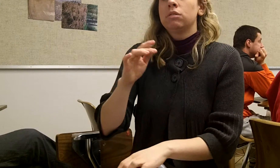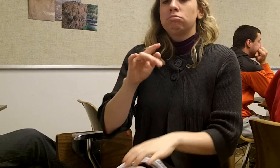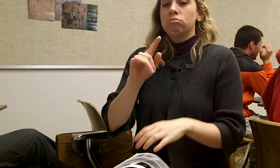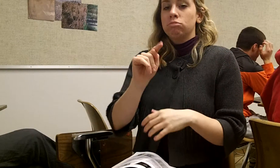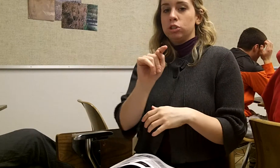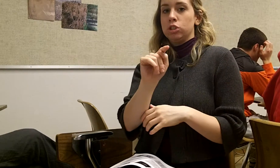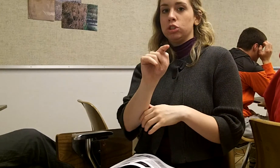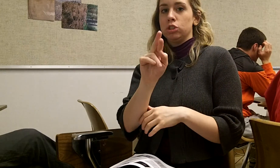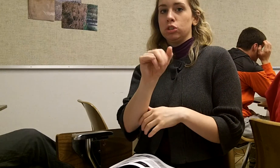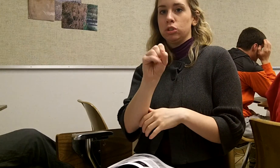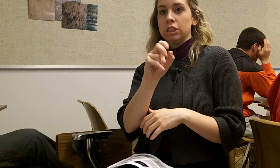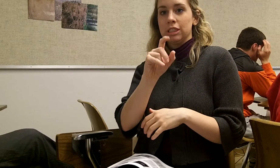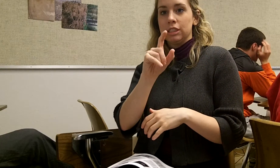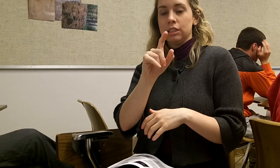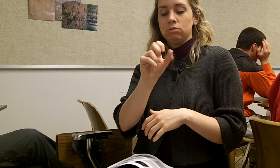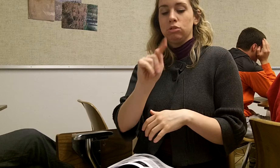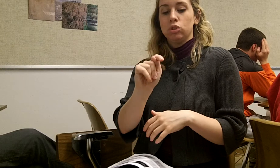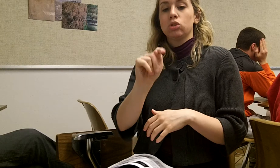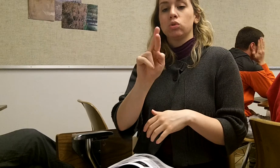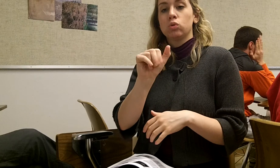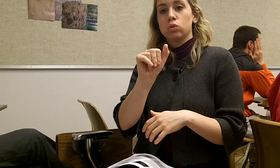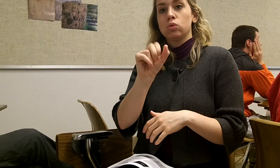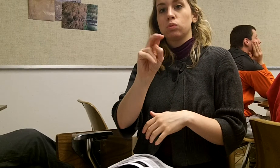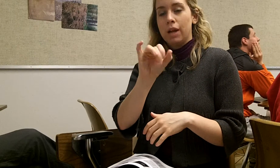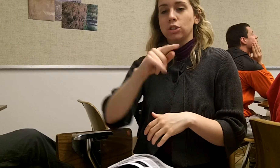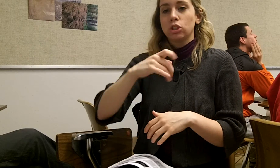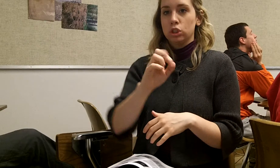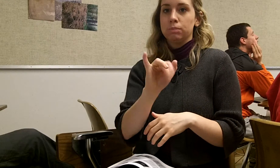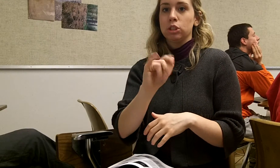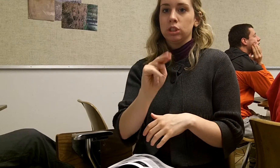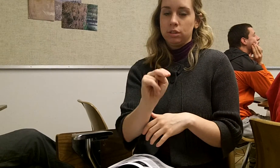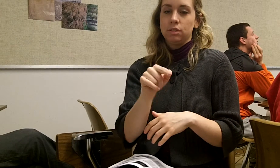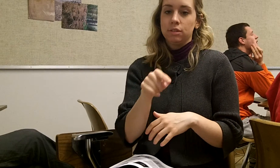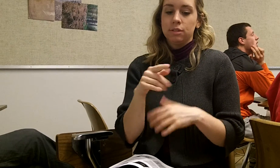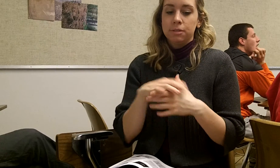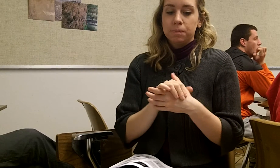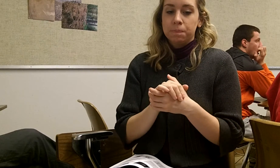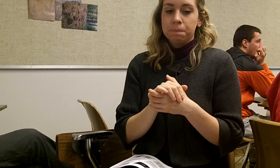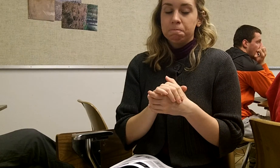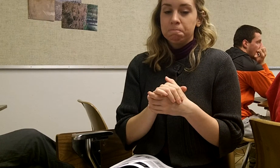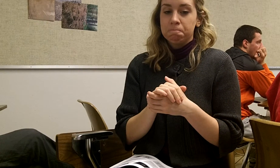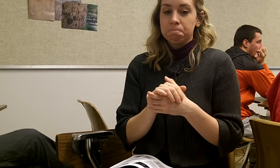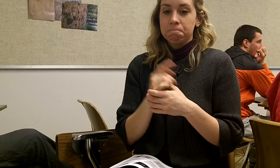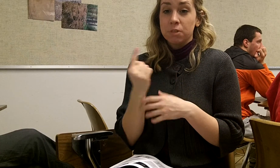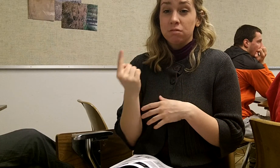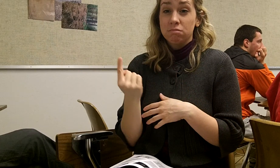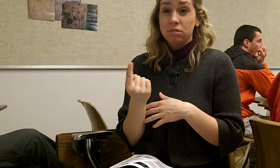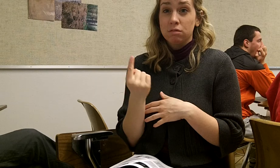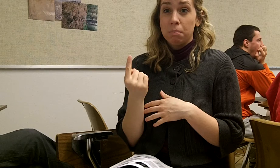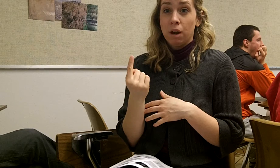have increased transcription of target genes. In this case, they sometimes activate a target gene and they